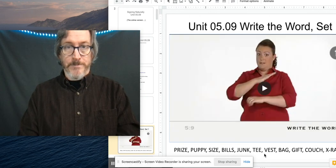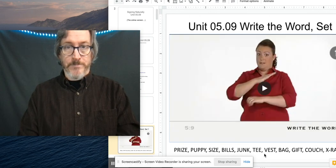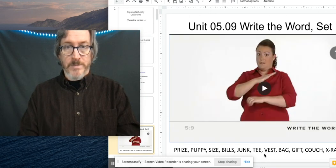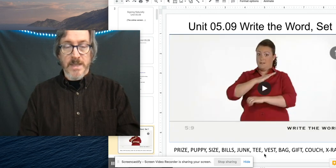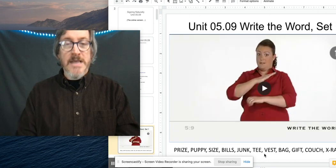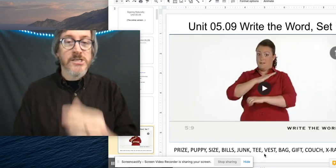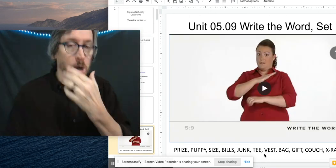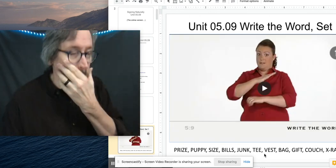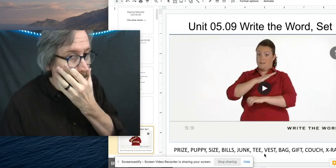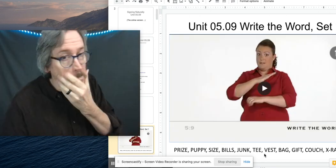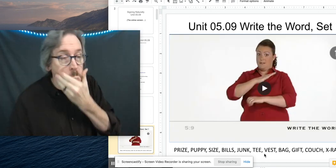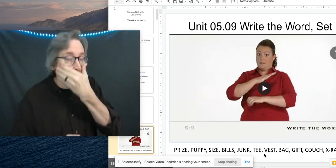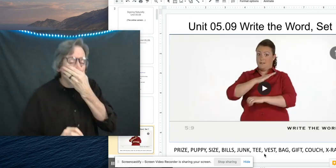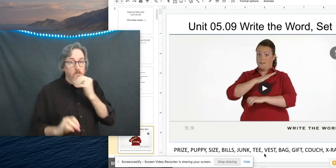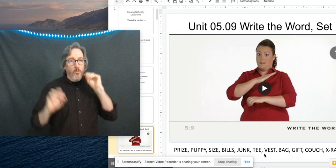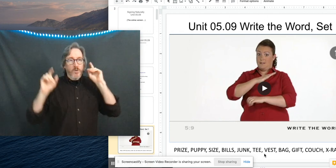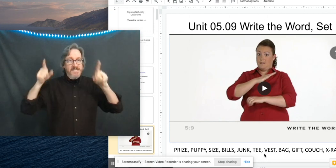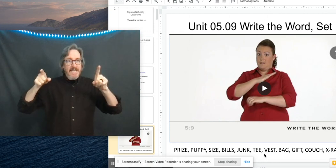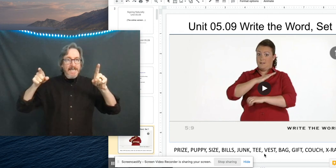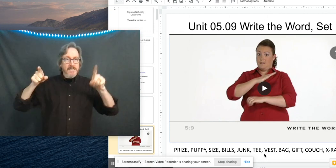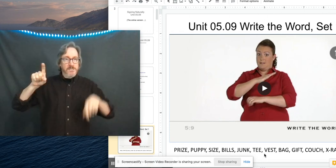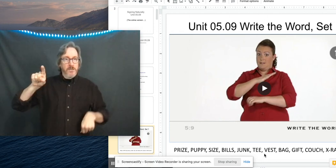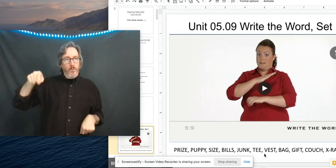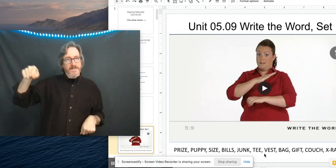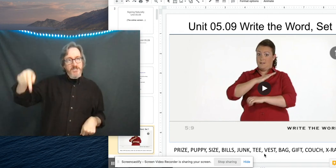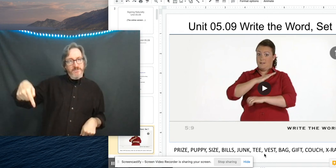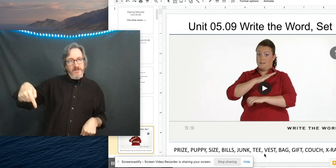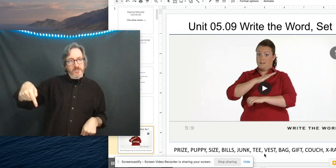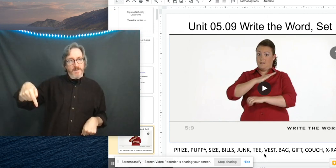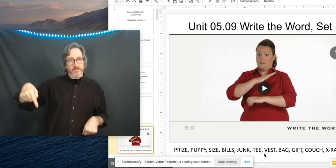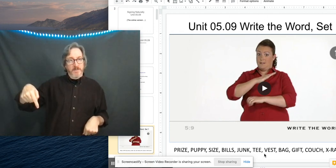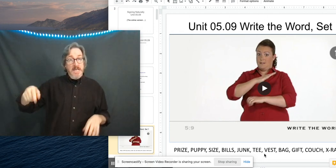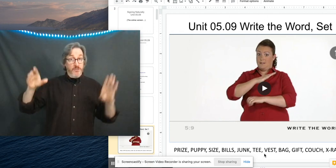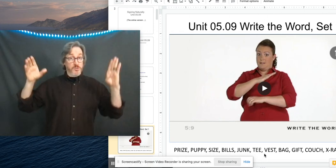Okay. So what's key is, what did